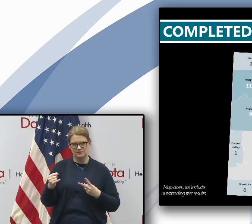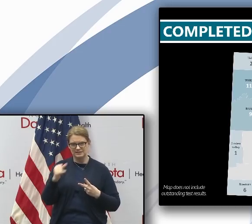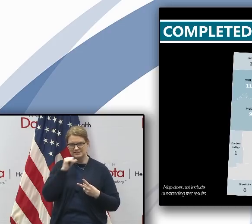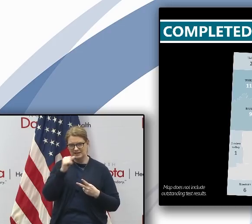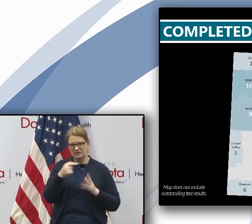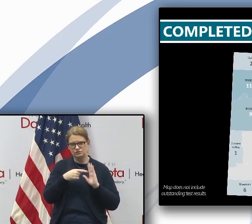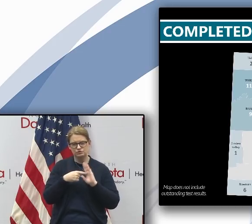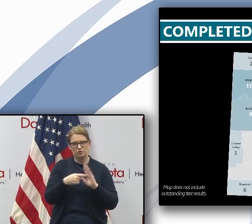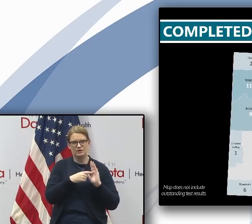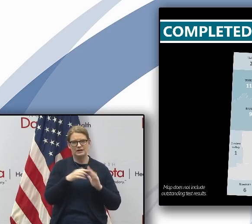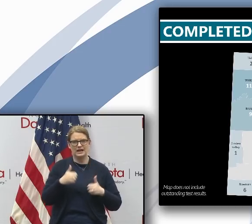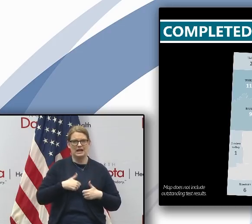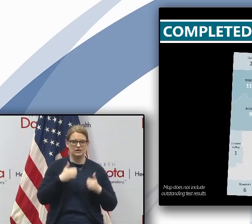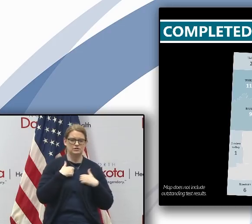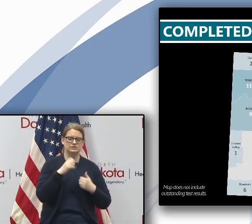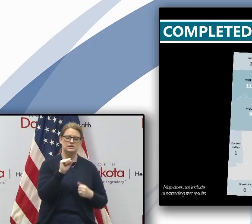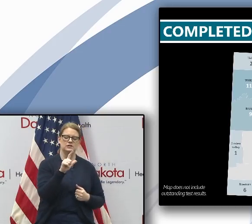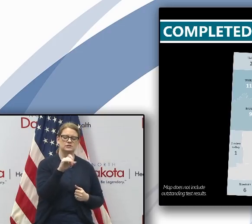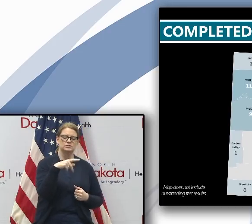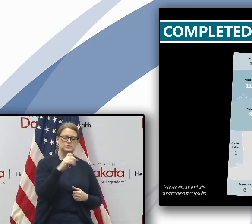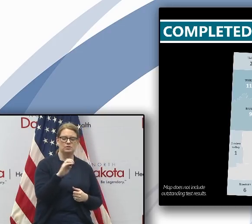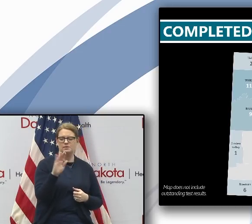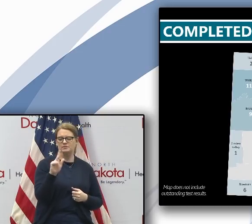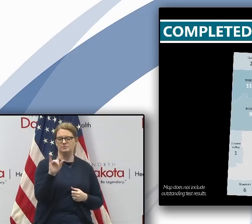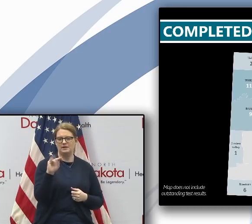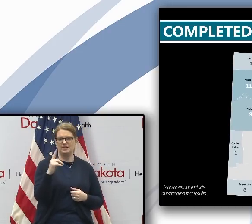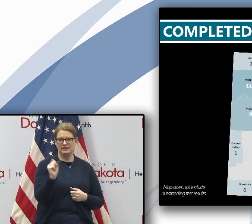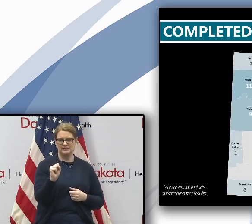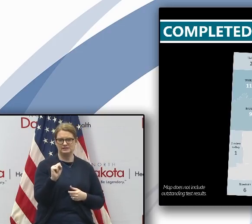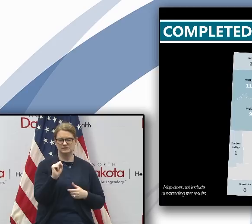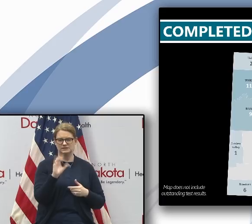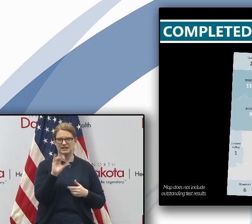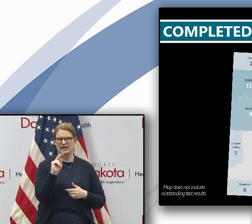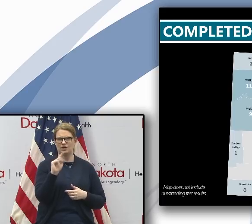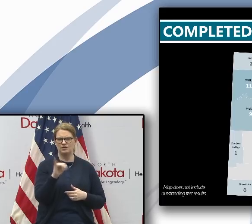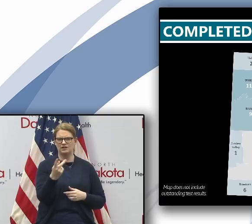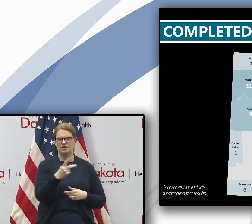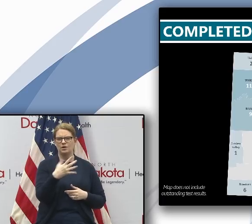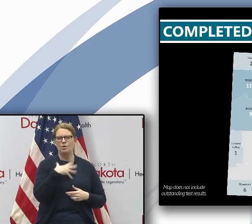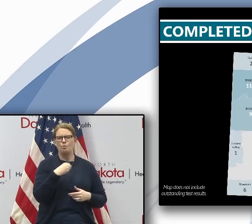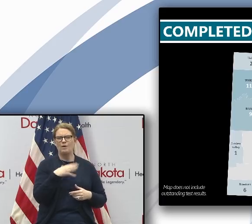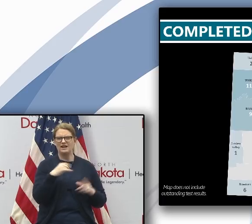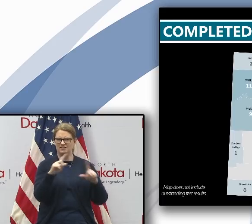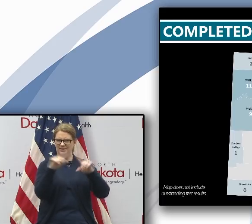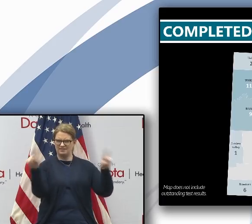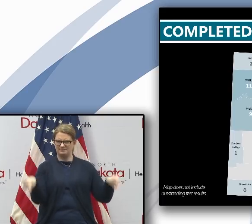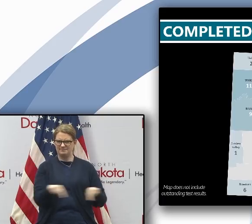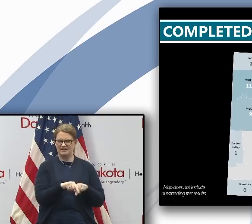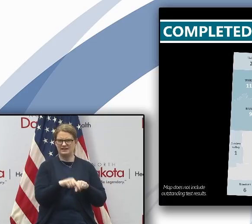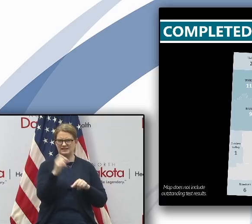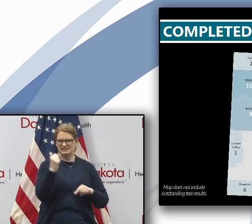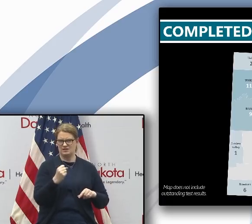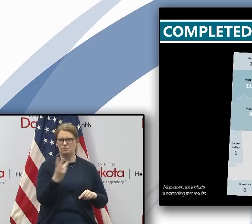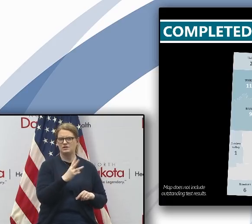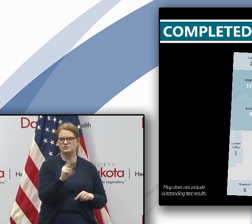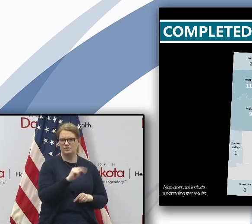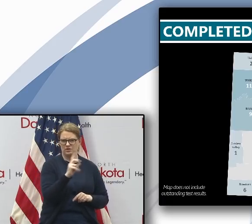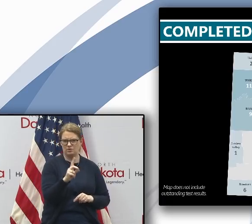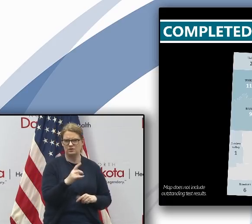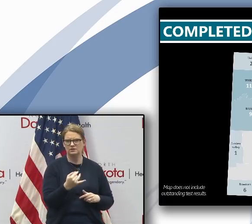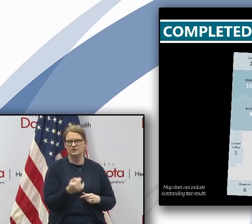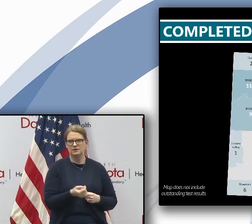address. That's Slope County and Billings County, indicated in the white on this chart, in southwestern North Dakota. 2 of our